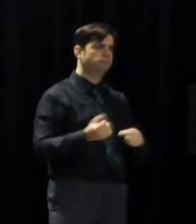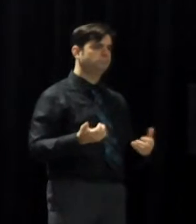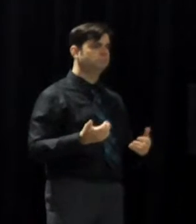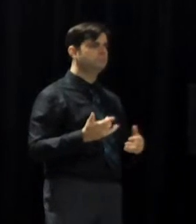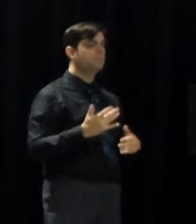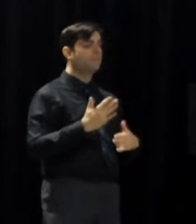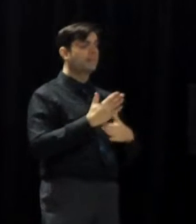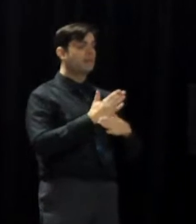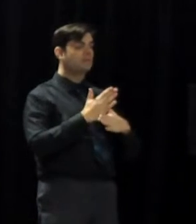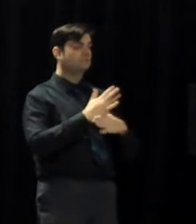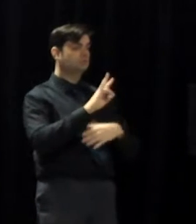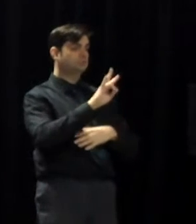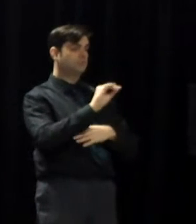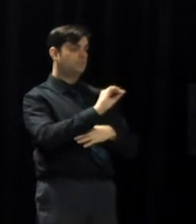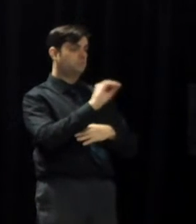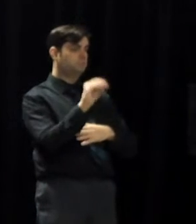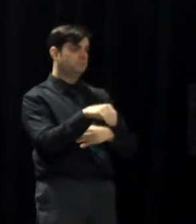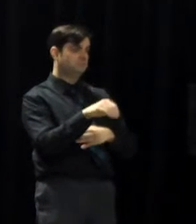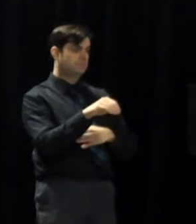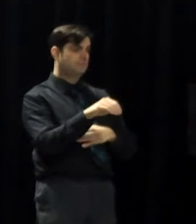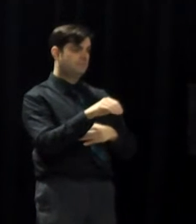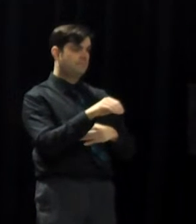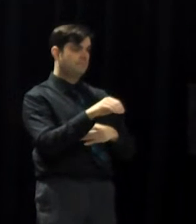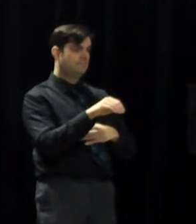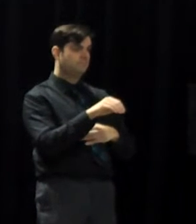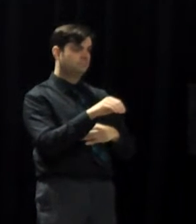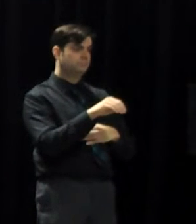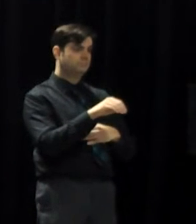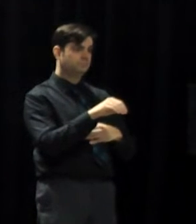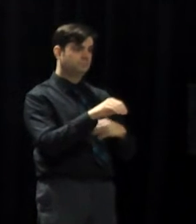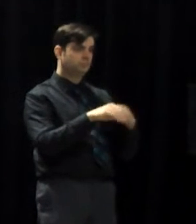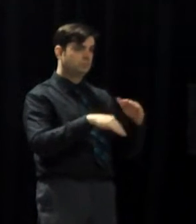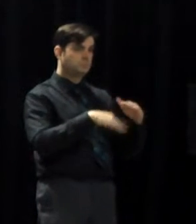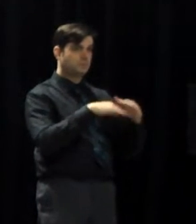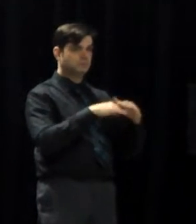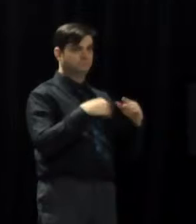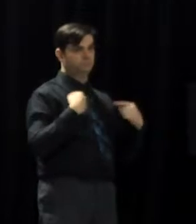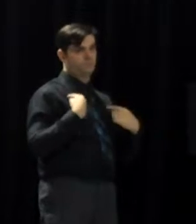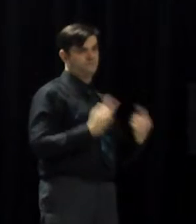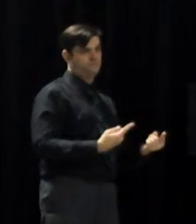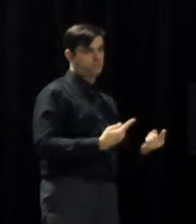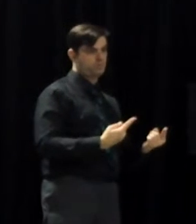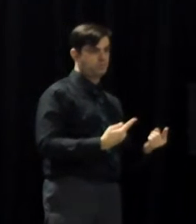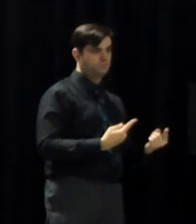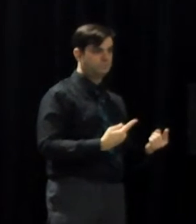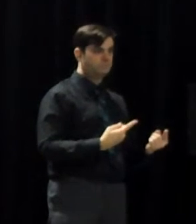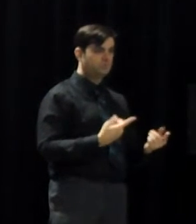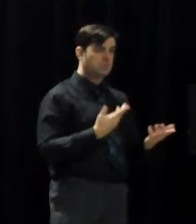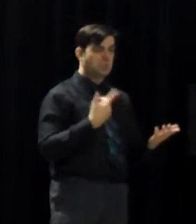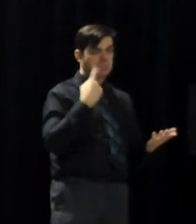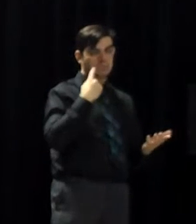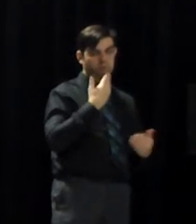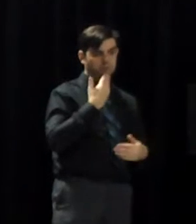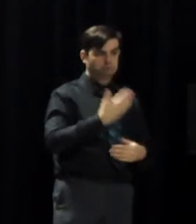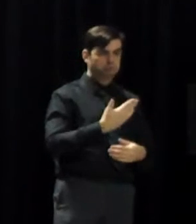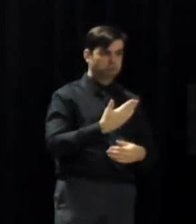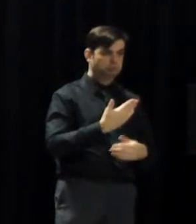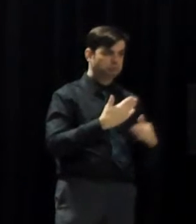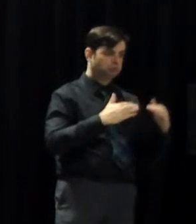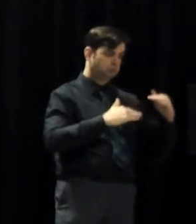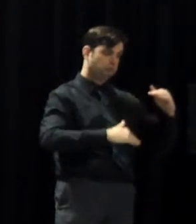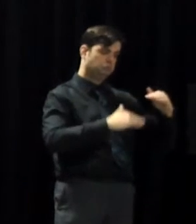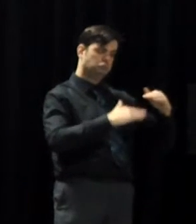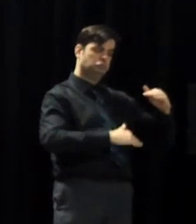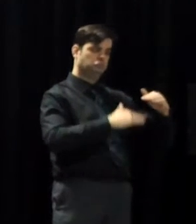beds. So we're in a pretty good spot from meeting the regulations and meeting the beds and the ability to